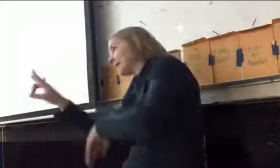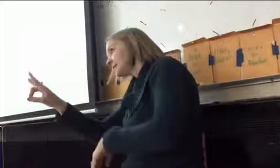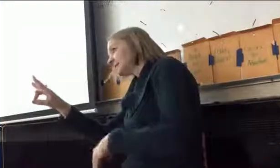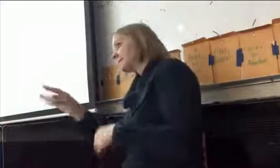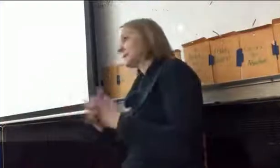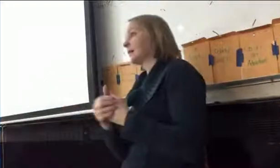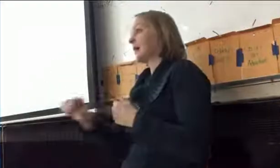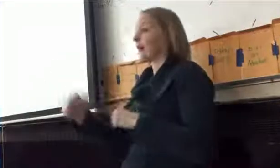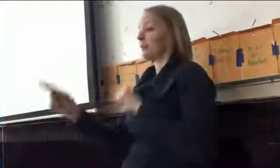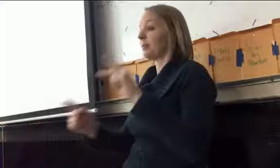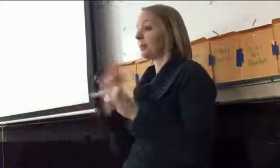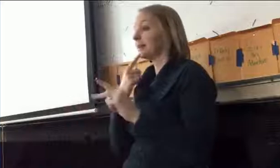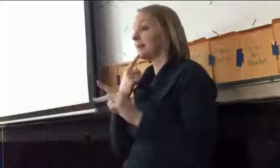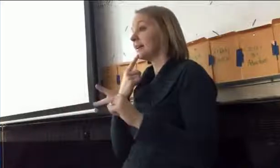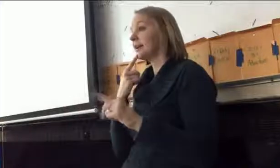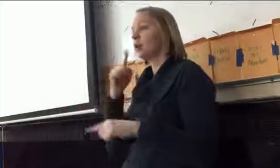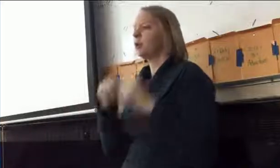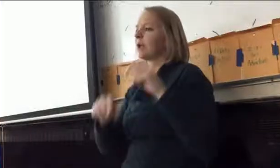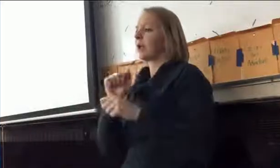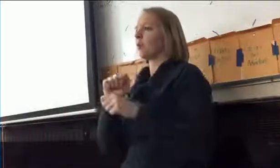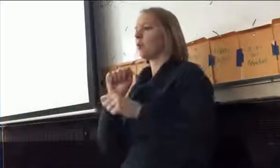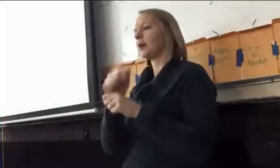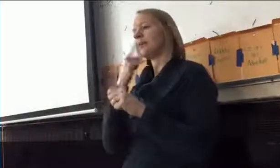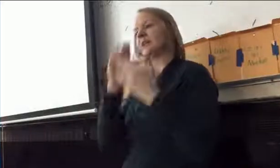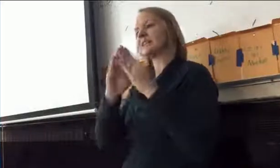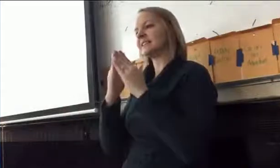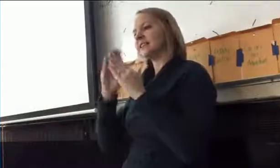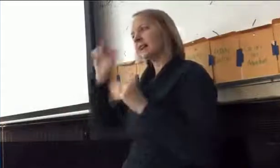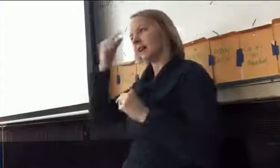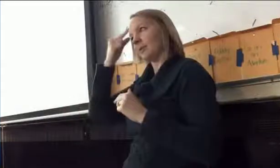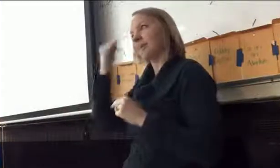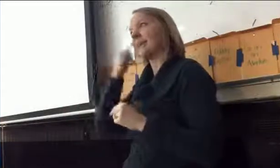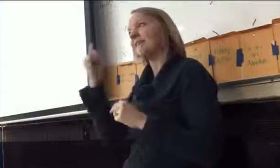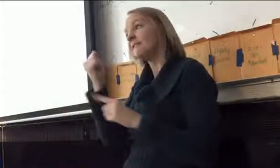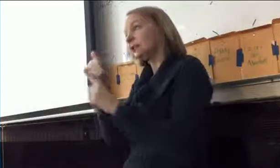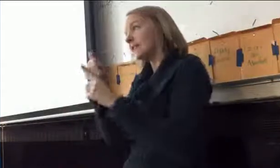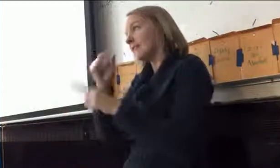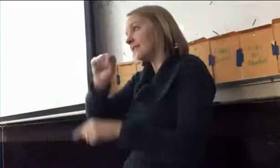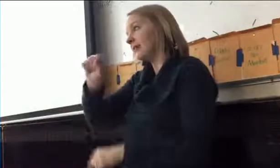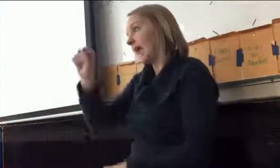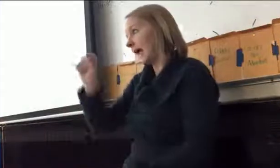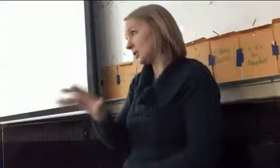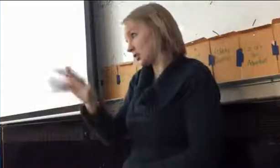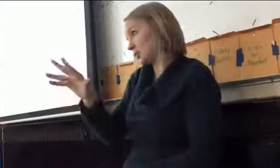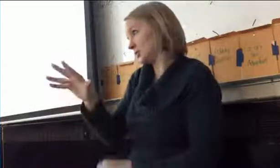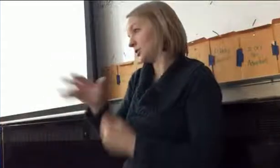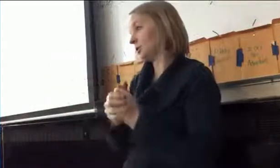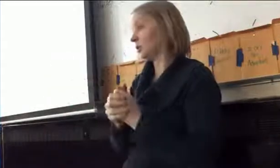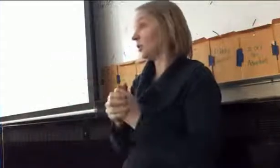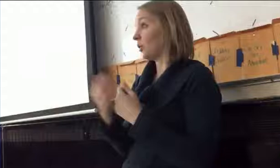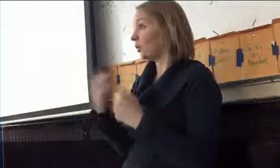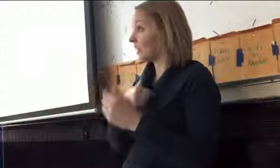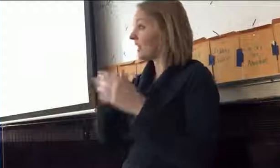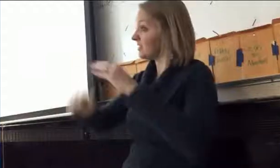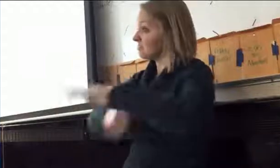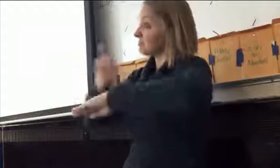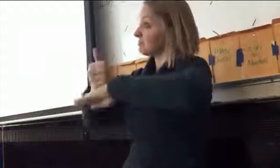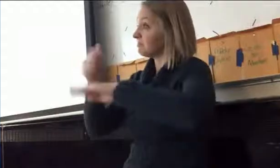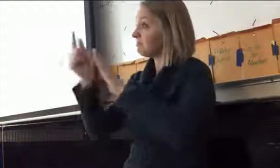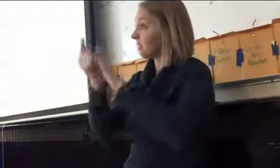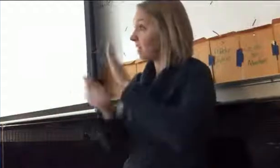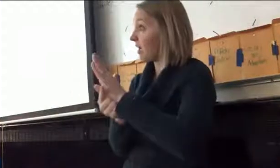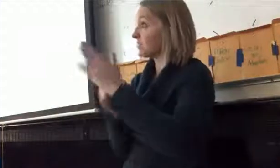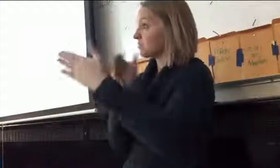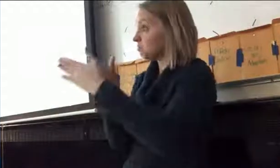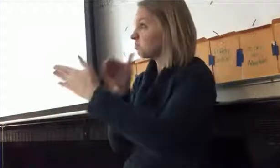Other ones said you're not allowed to work for the city government if you are Asian. So we begin to block all these different things because of that racism that has existed